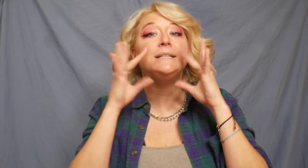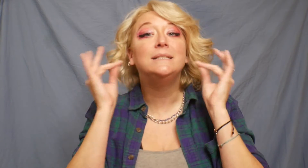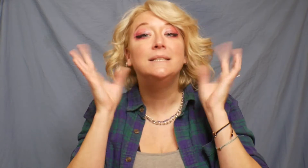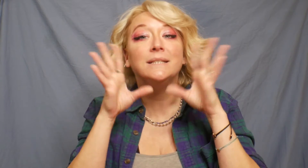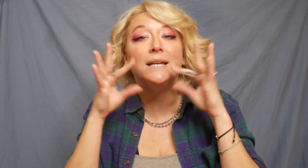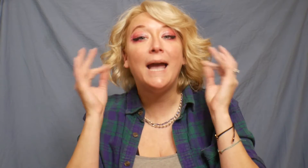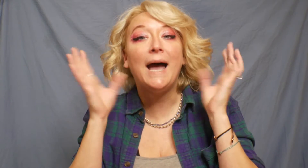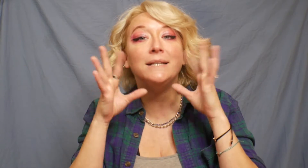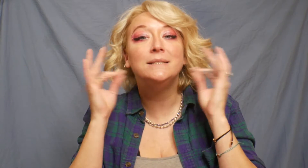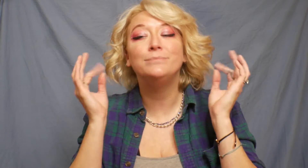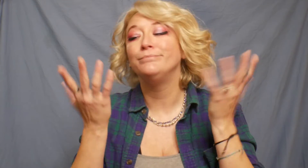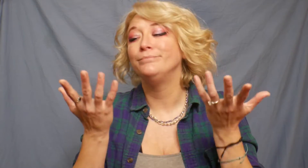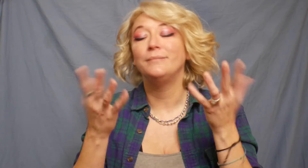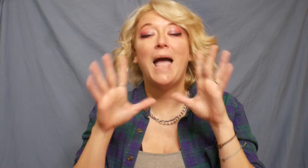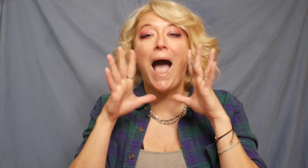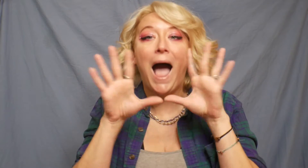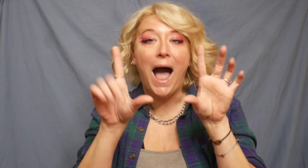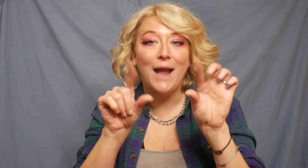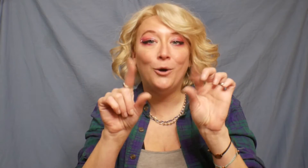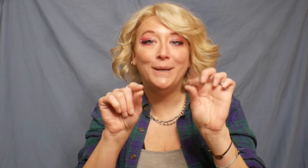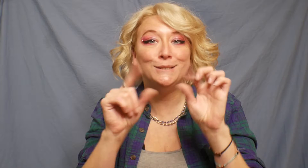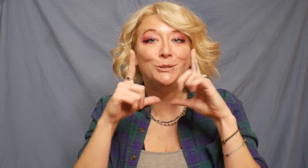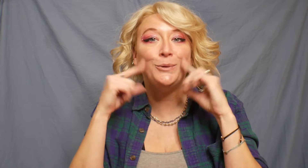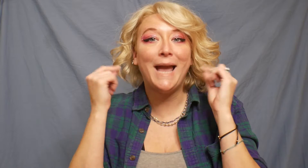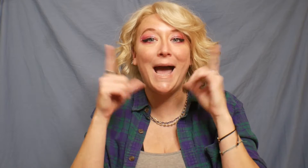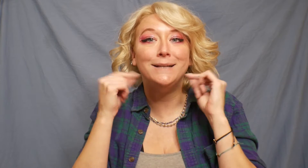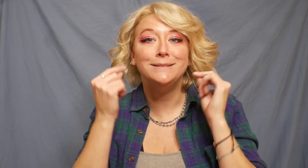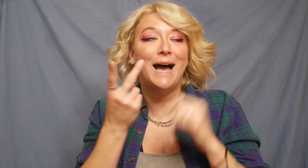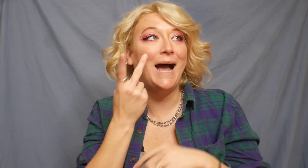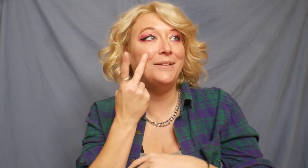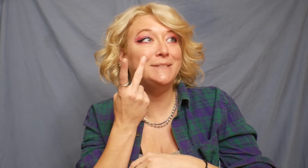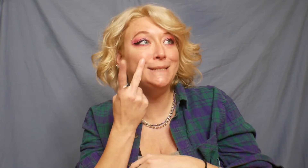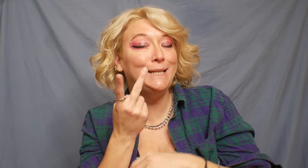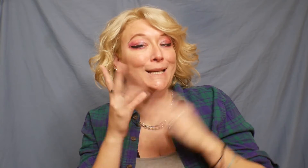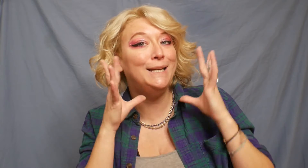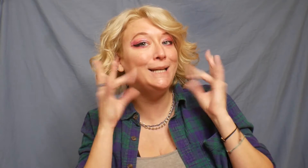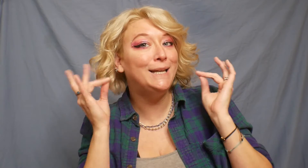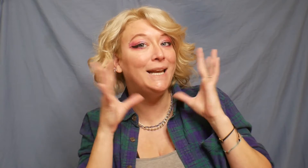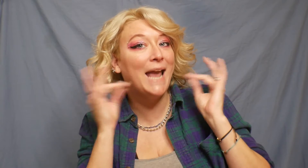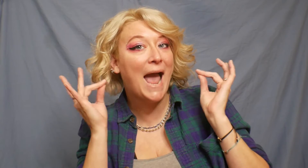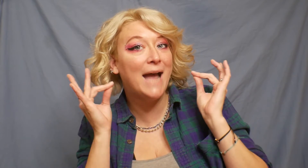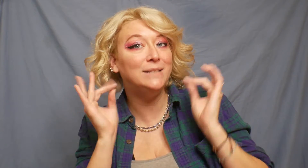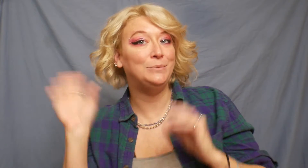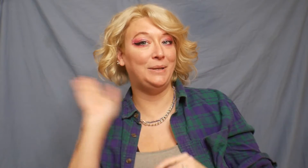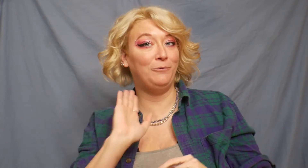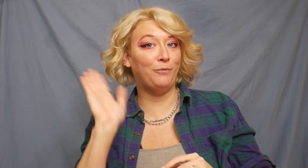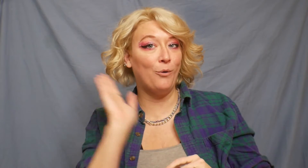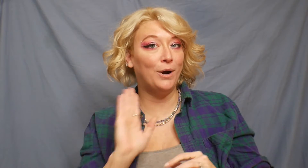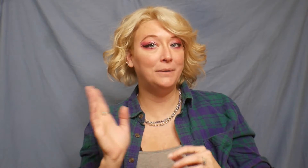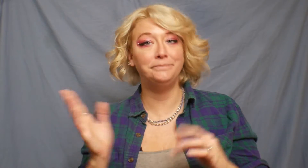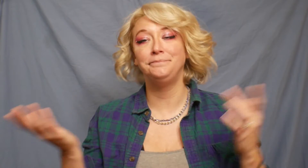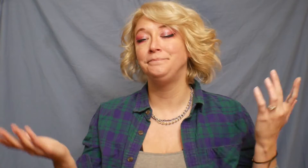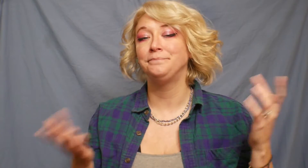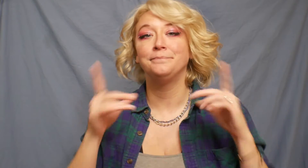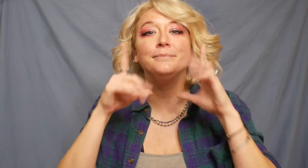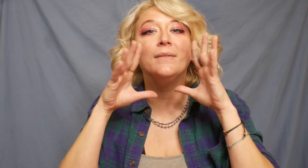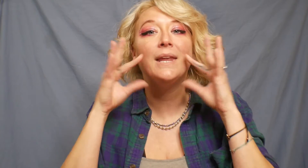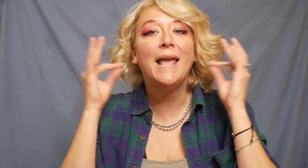cat, cat. I always do cat. I've seen cat before.